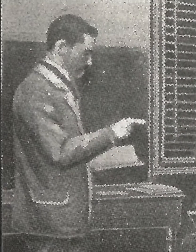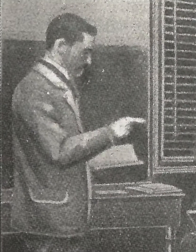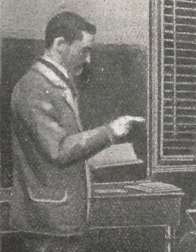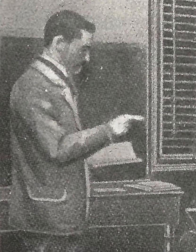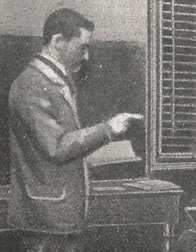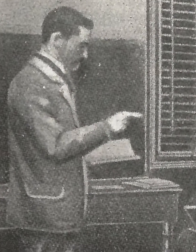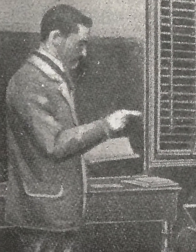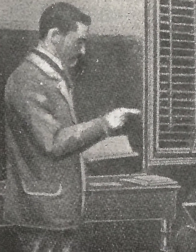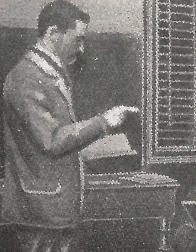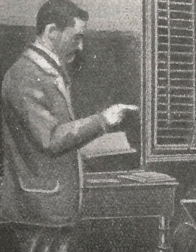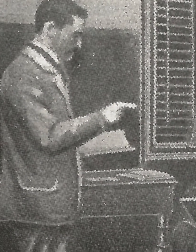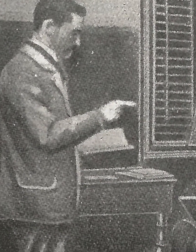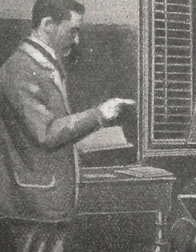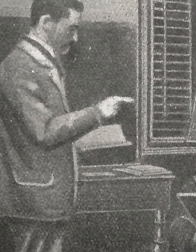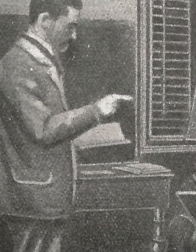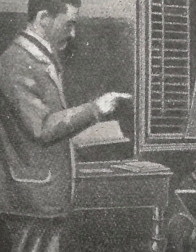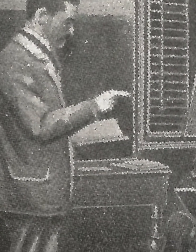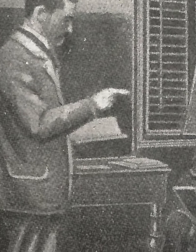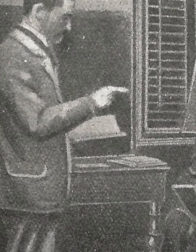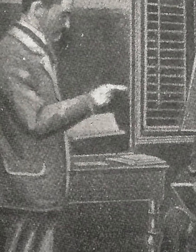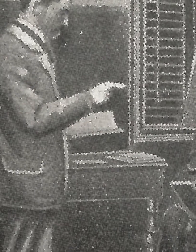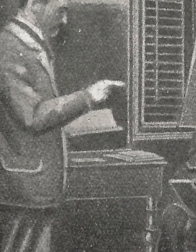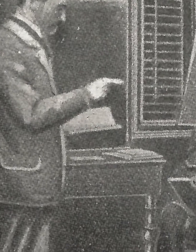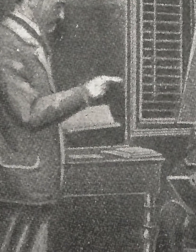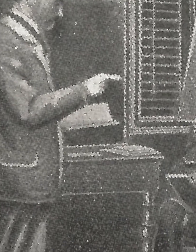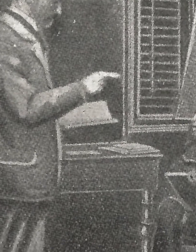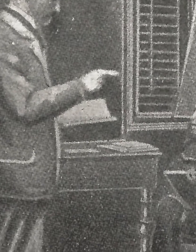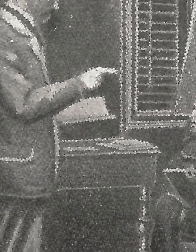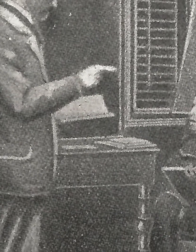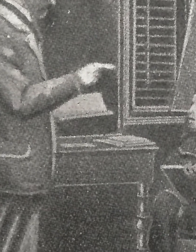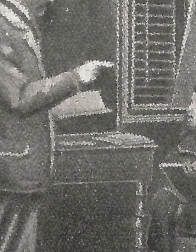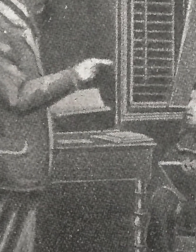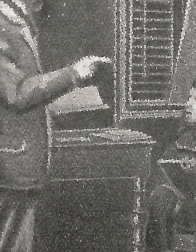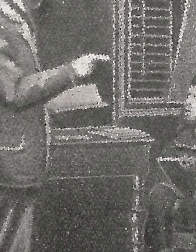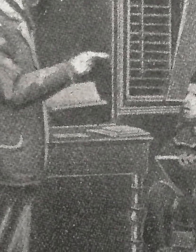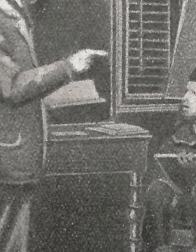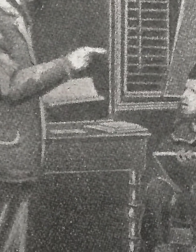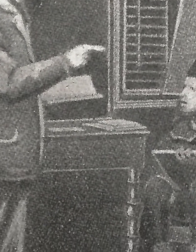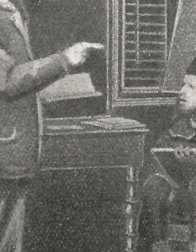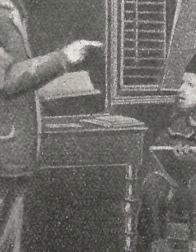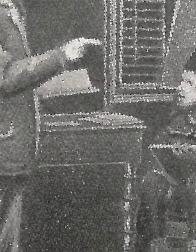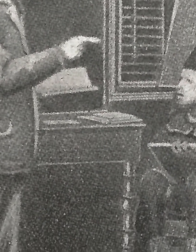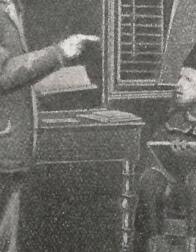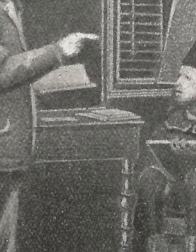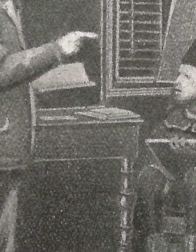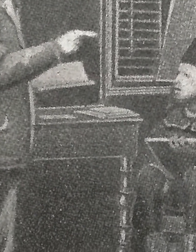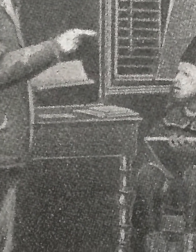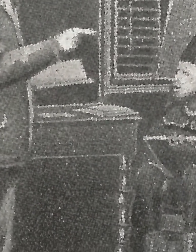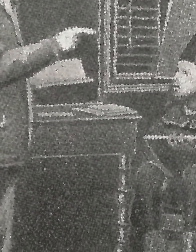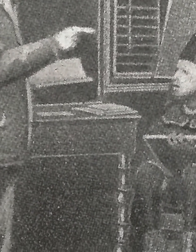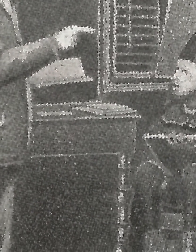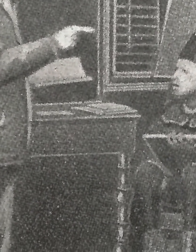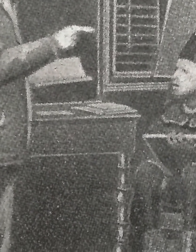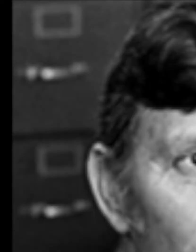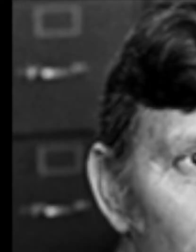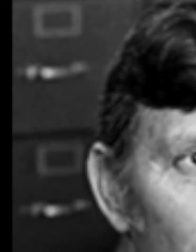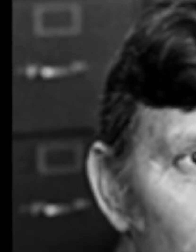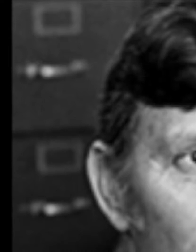In the dark periods of the 1900s, when deaf culture was harassed and American Sign Language, or ASL, was declined as a language, William